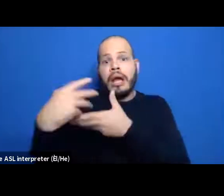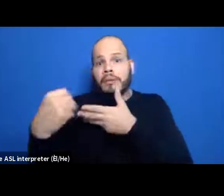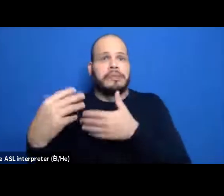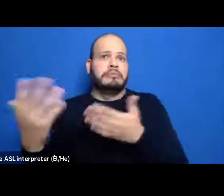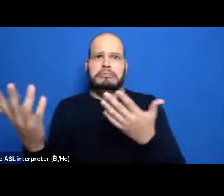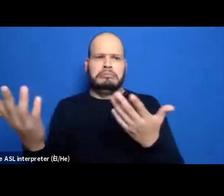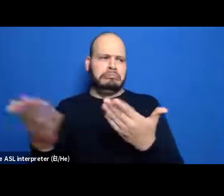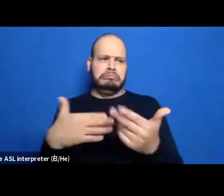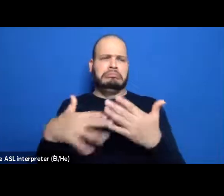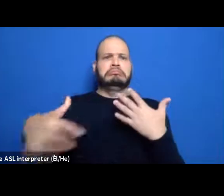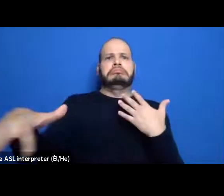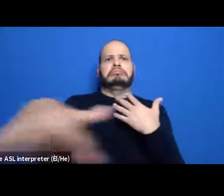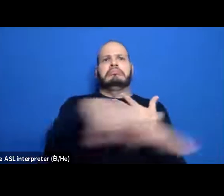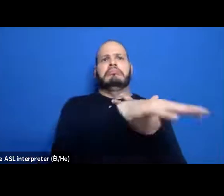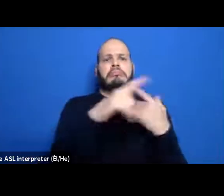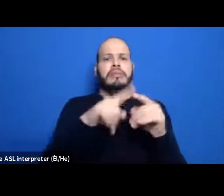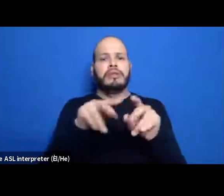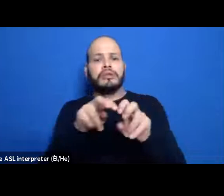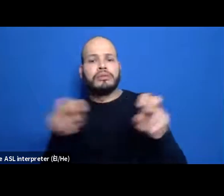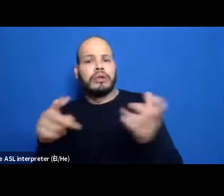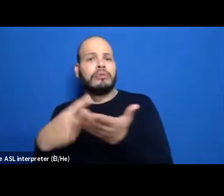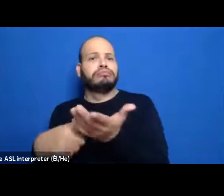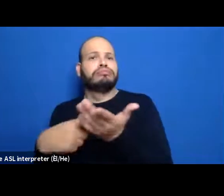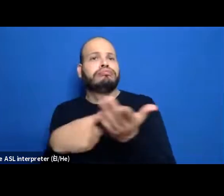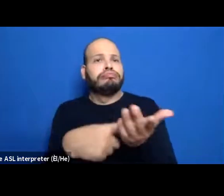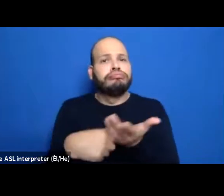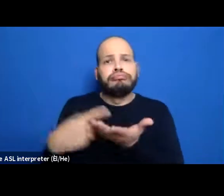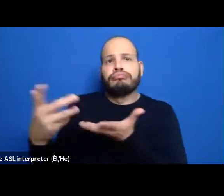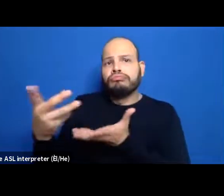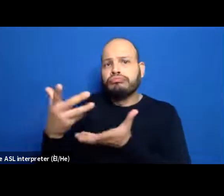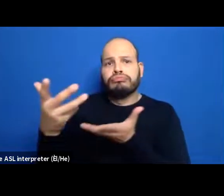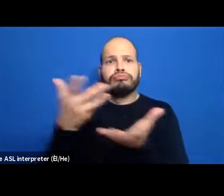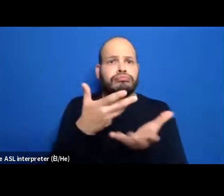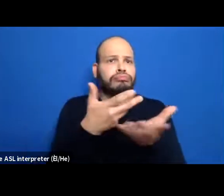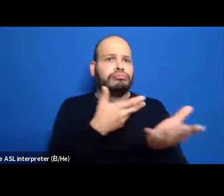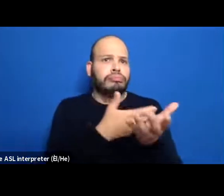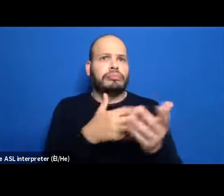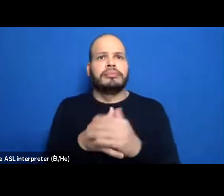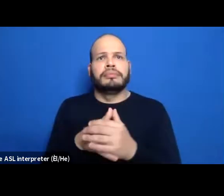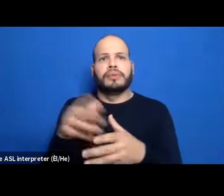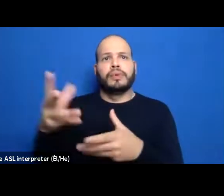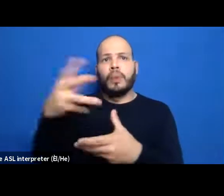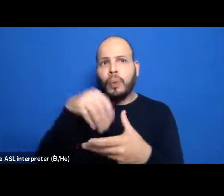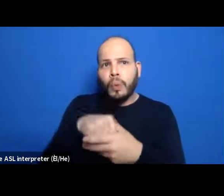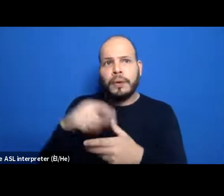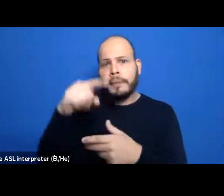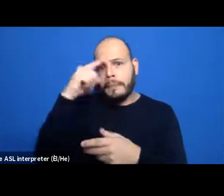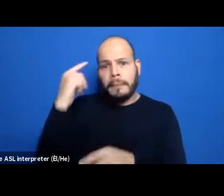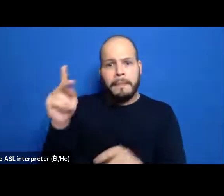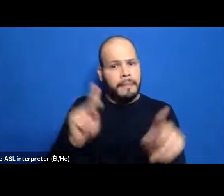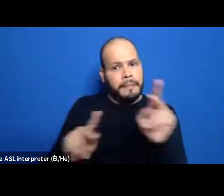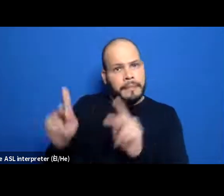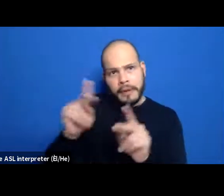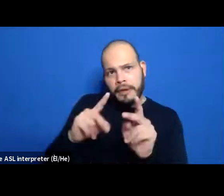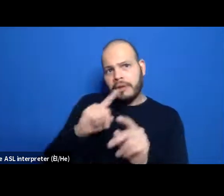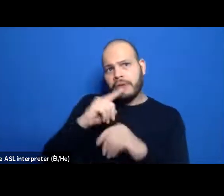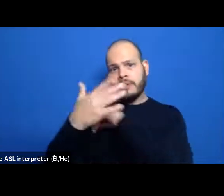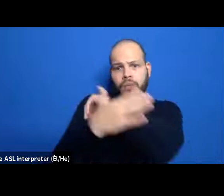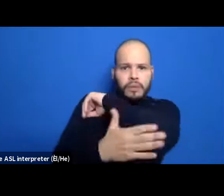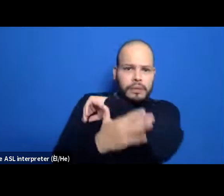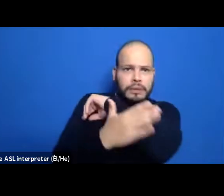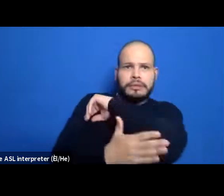from around the diaspora, that would be multiracial, that would be focused on